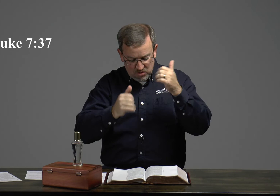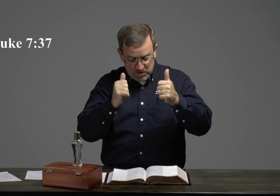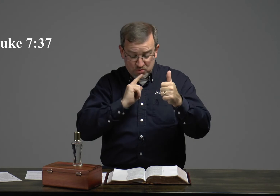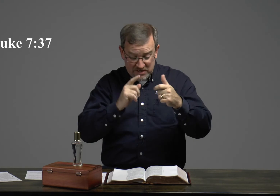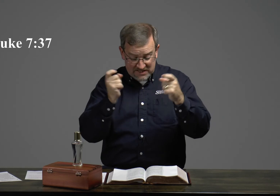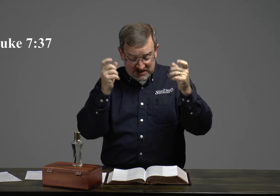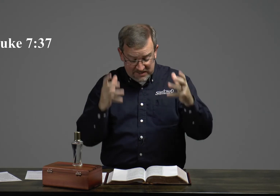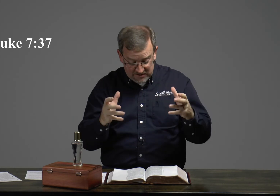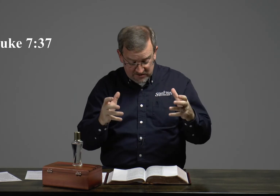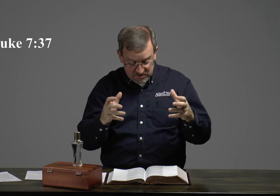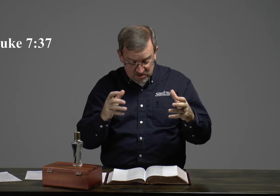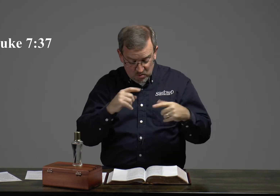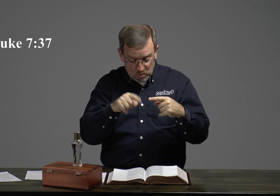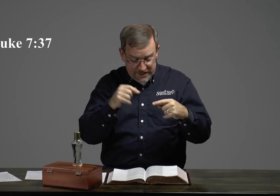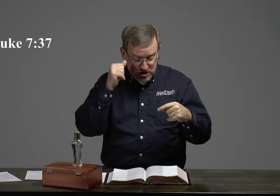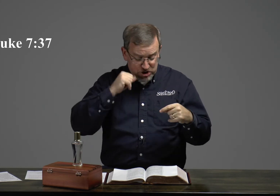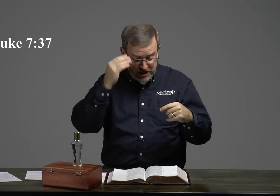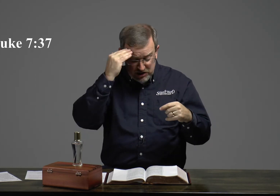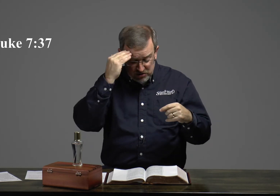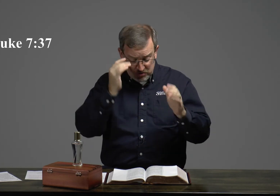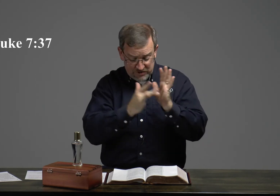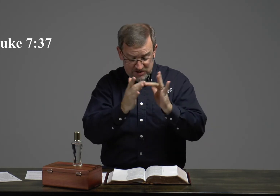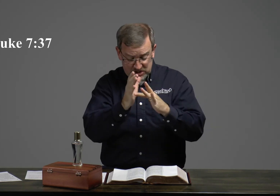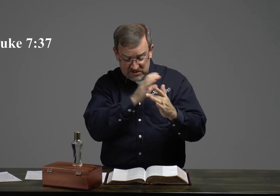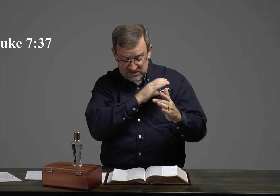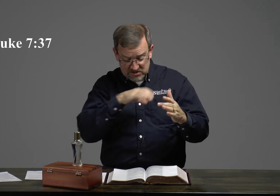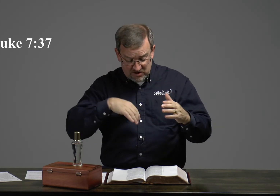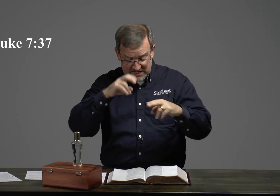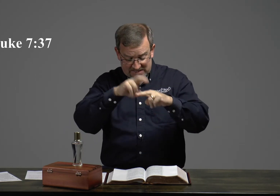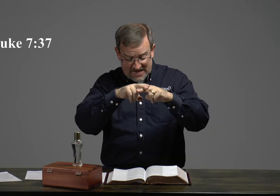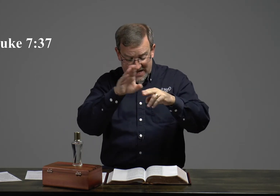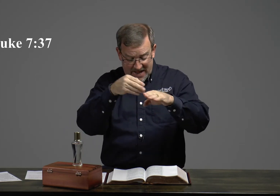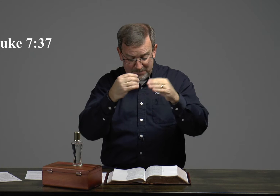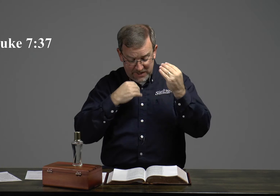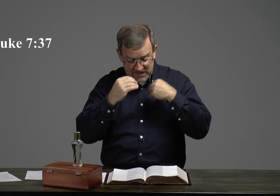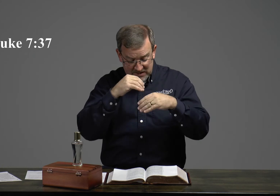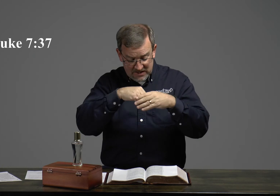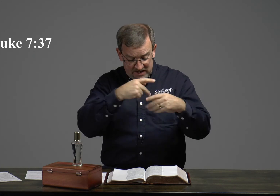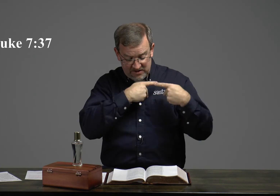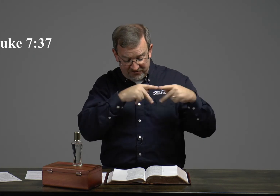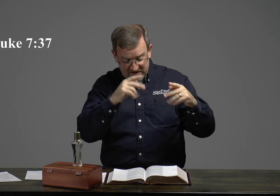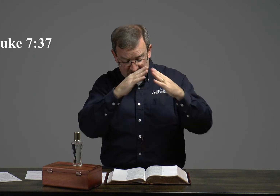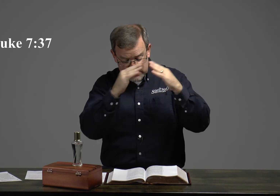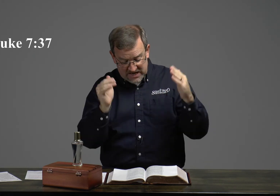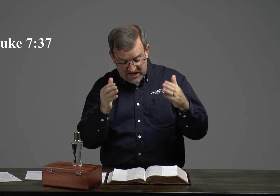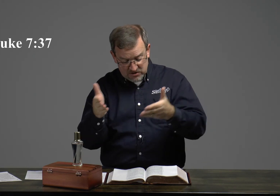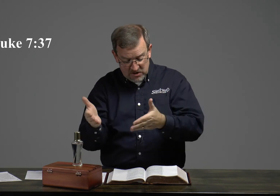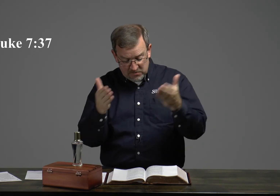which was a sinner, when she knew that Jesus Christ sat at meat in the Pharisee's house,